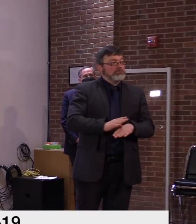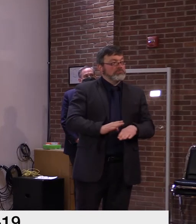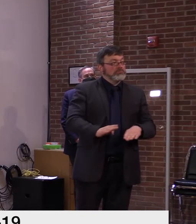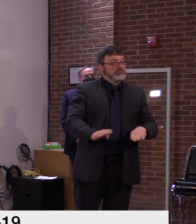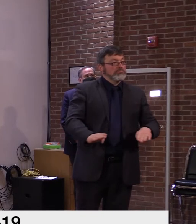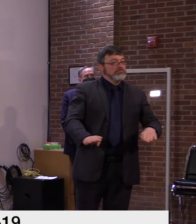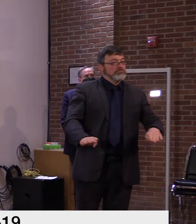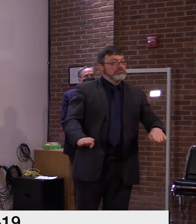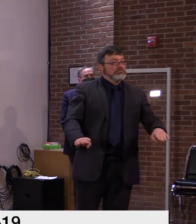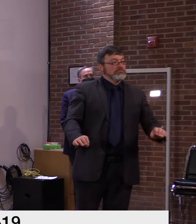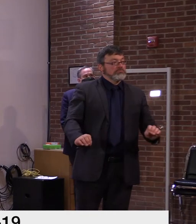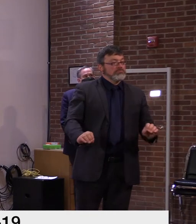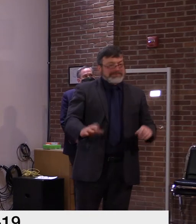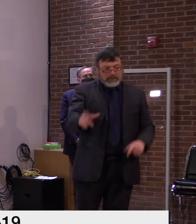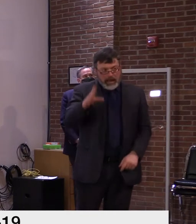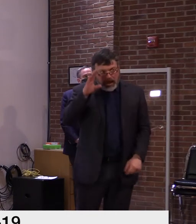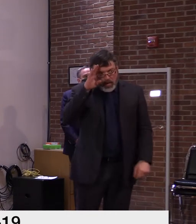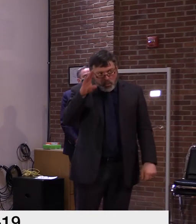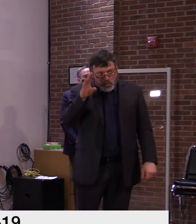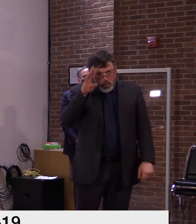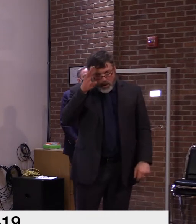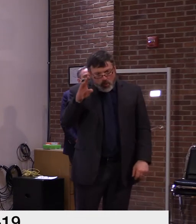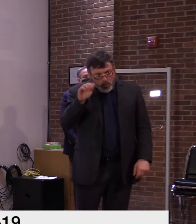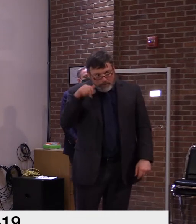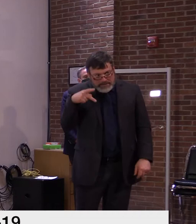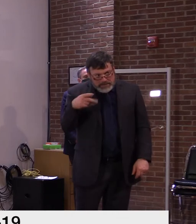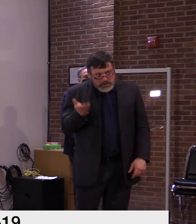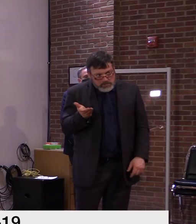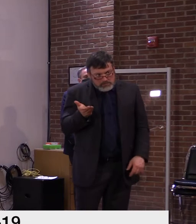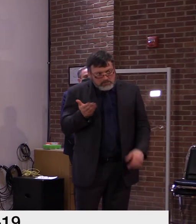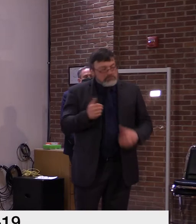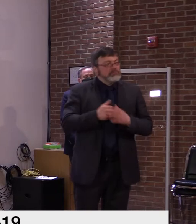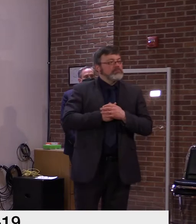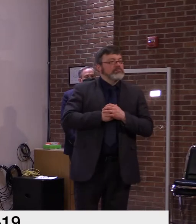Lisa, the AP.